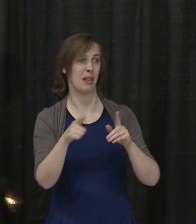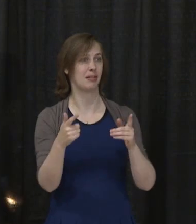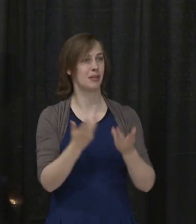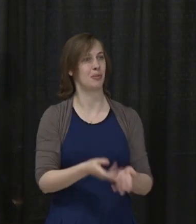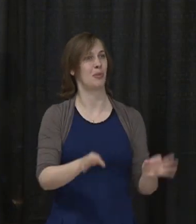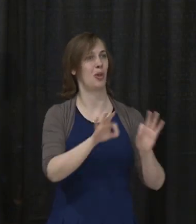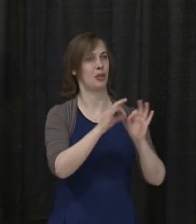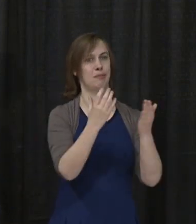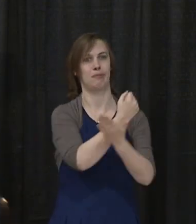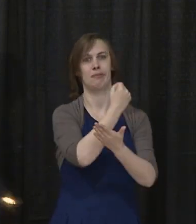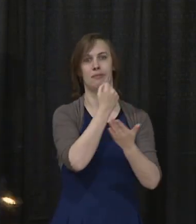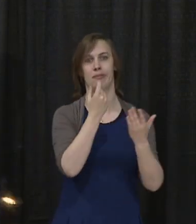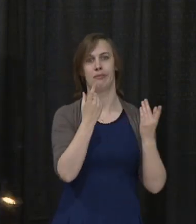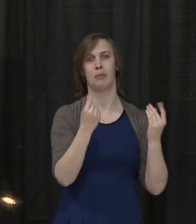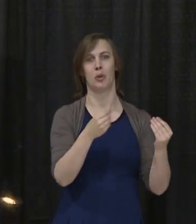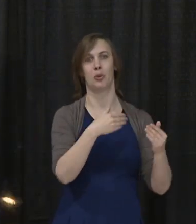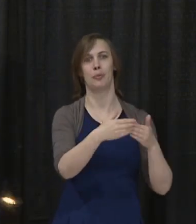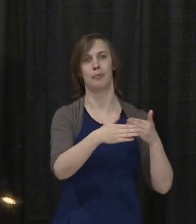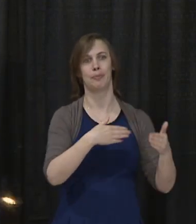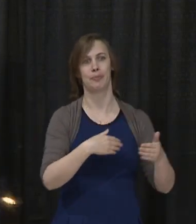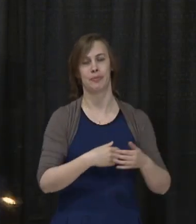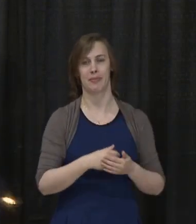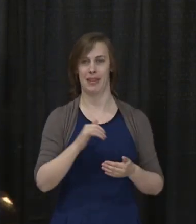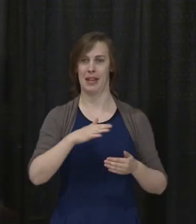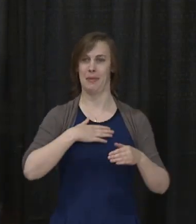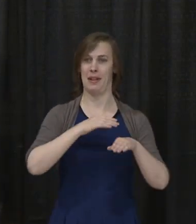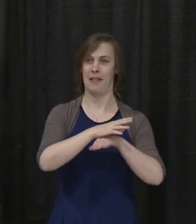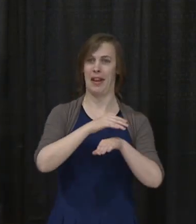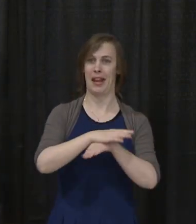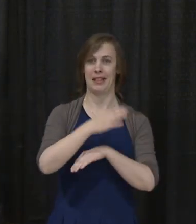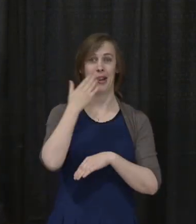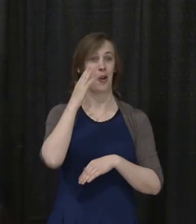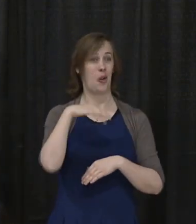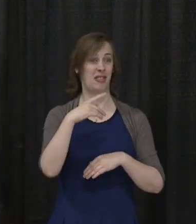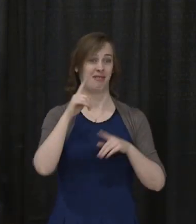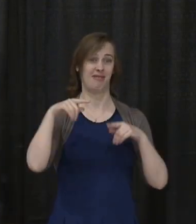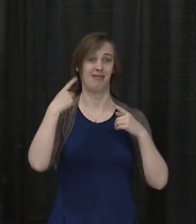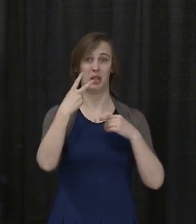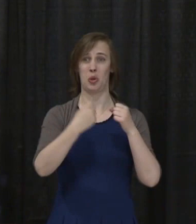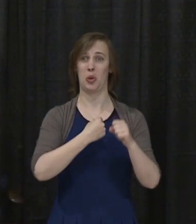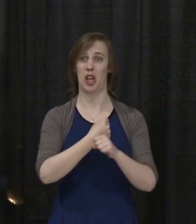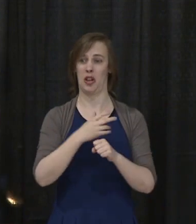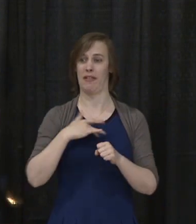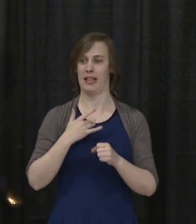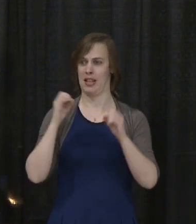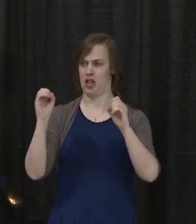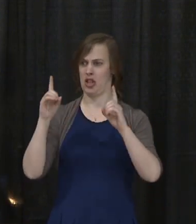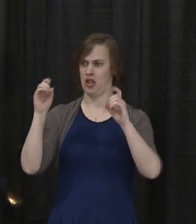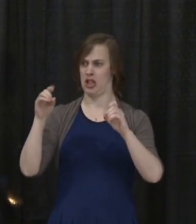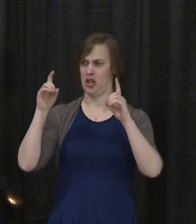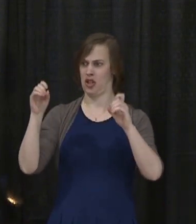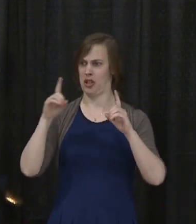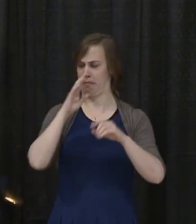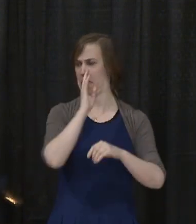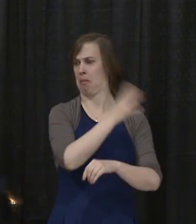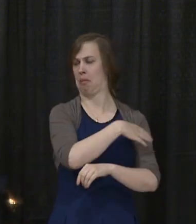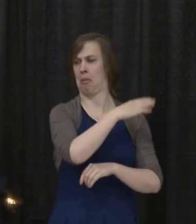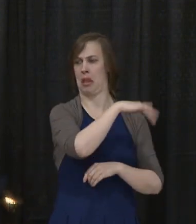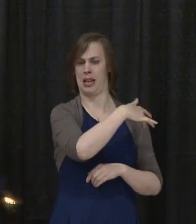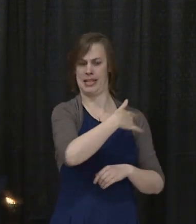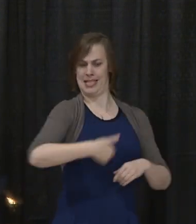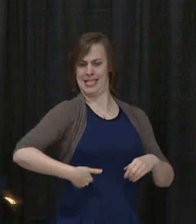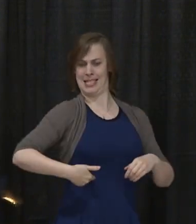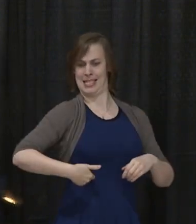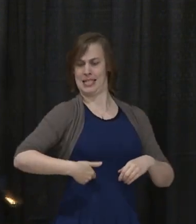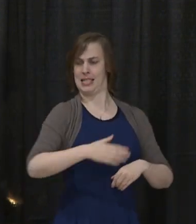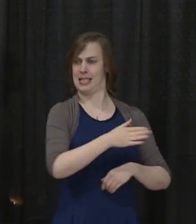you've had 2 years of trying to get superstition out of your lives maybe, but I'm giving you a piece of advice that is sort of saying,